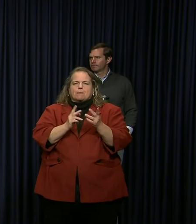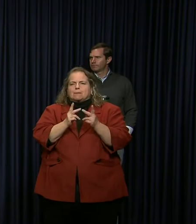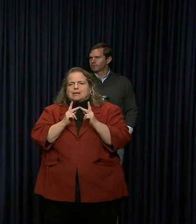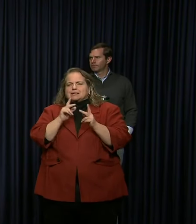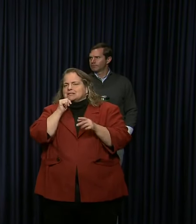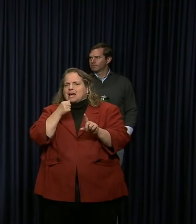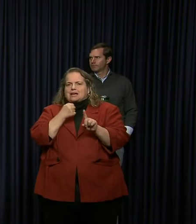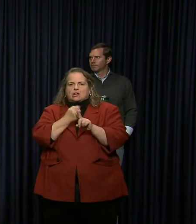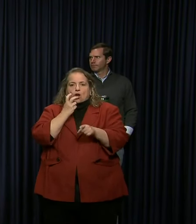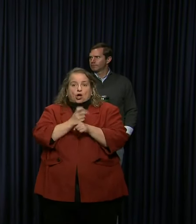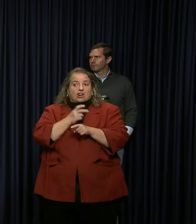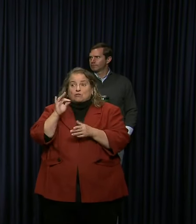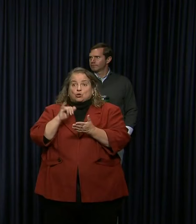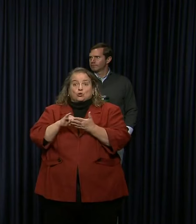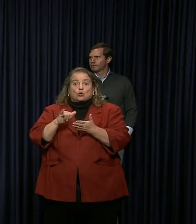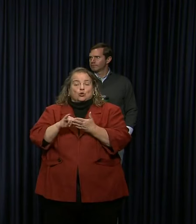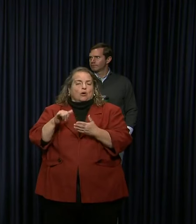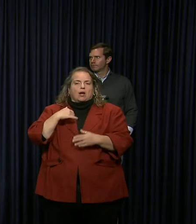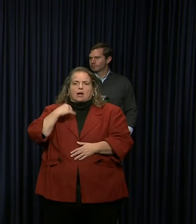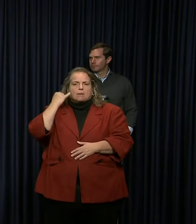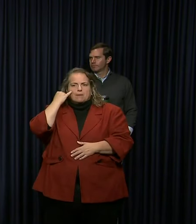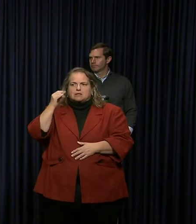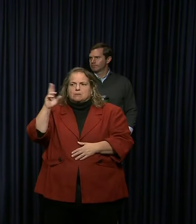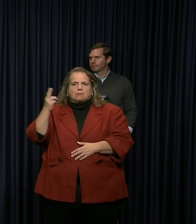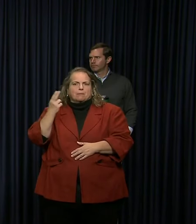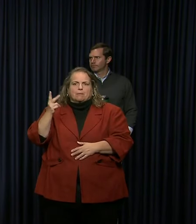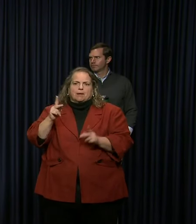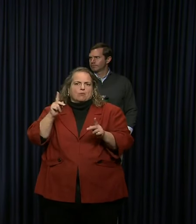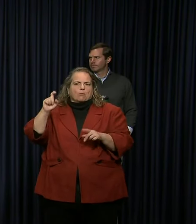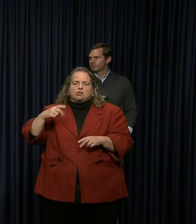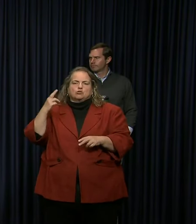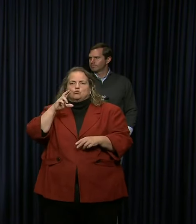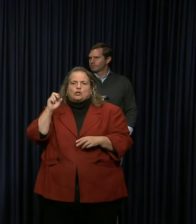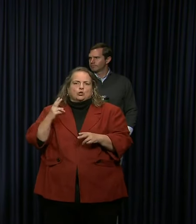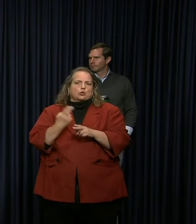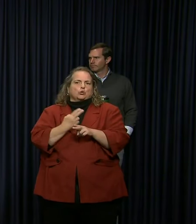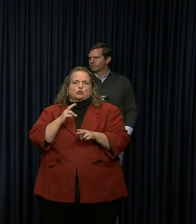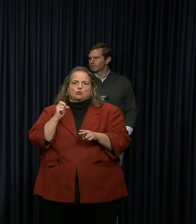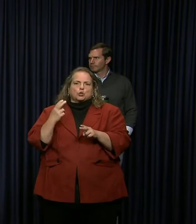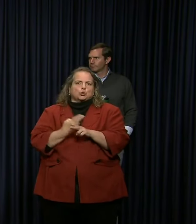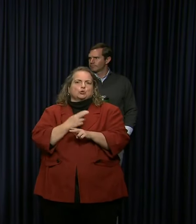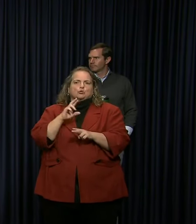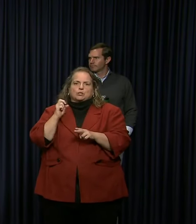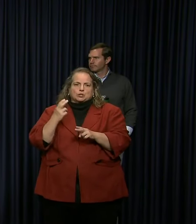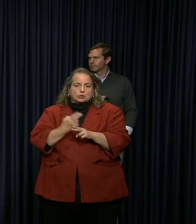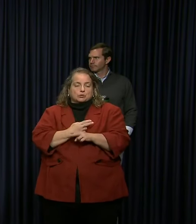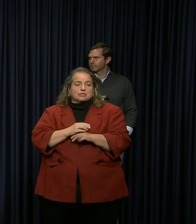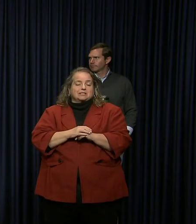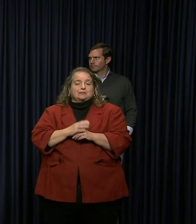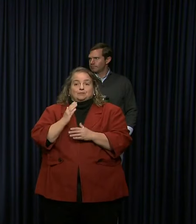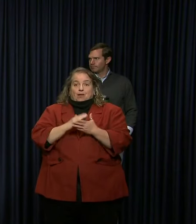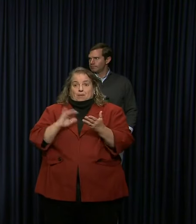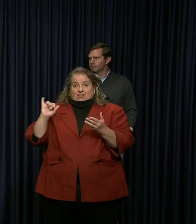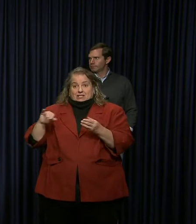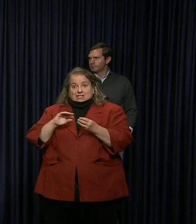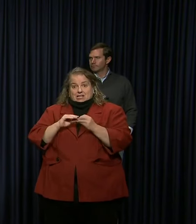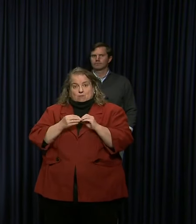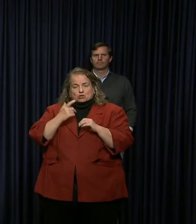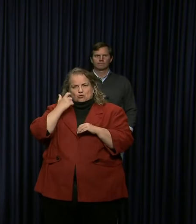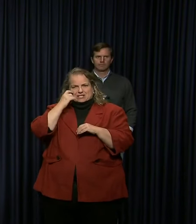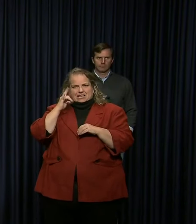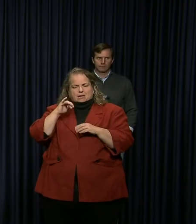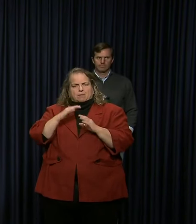in New York, I'm sure that there are people who have been really stuck having to reuse these a lot. So, and some of these numbers have just recently begun to